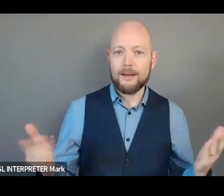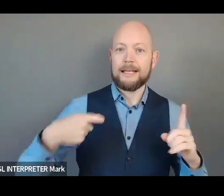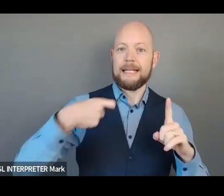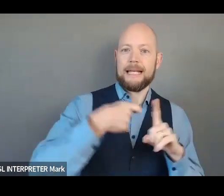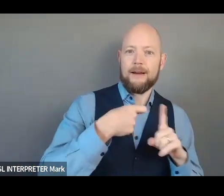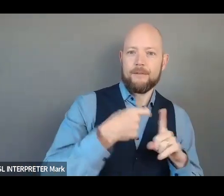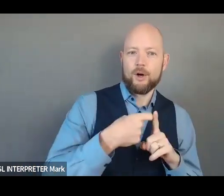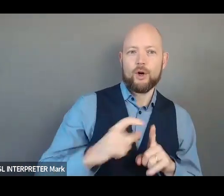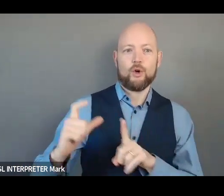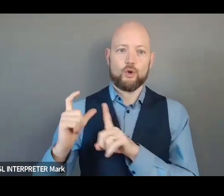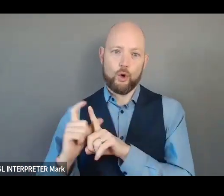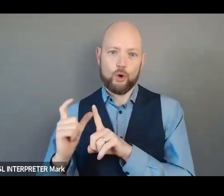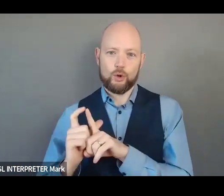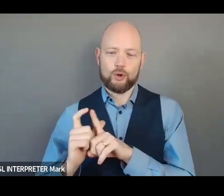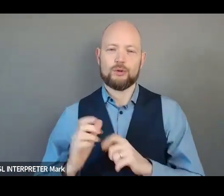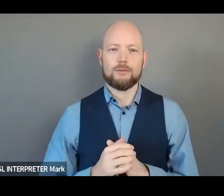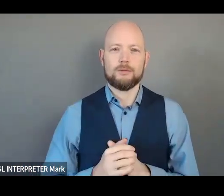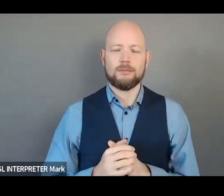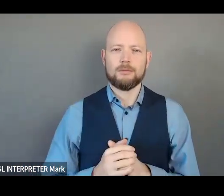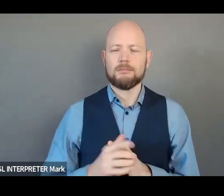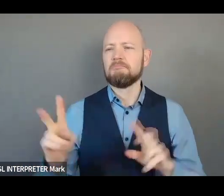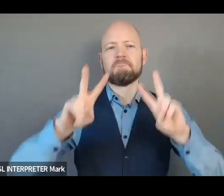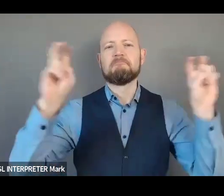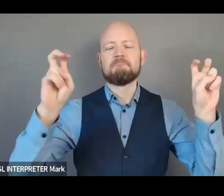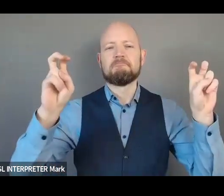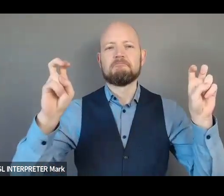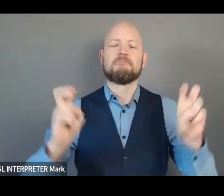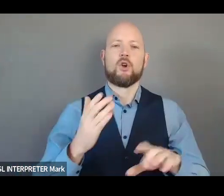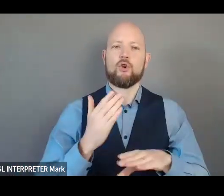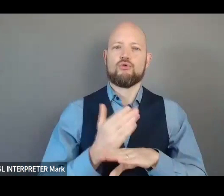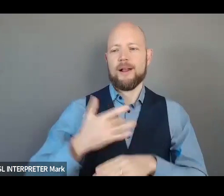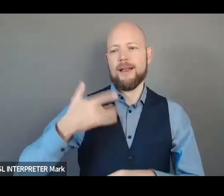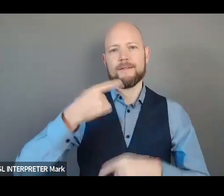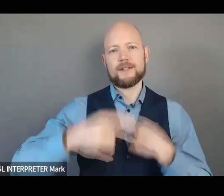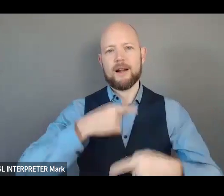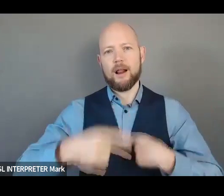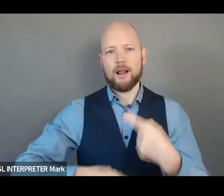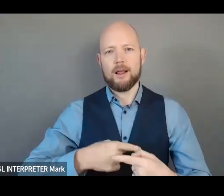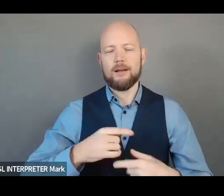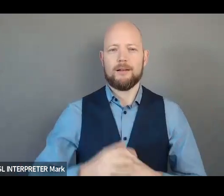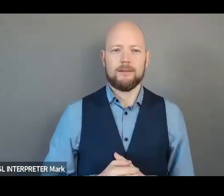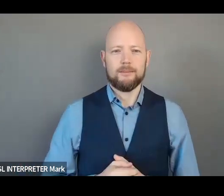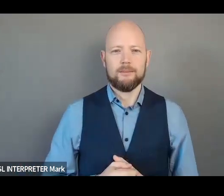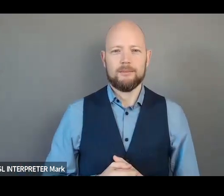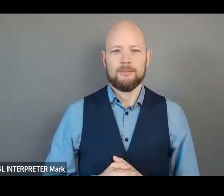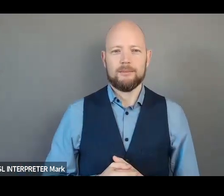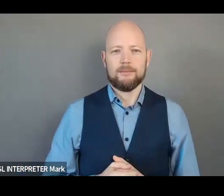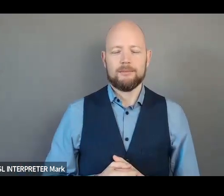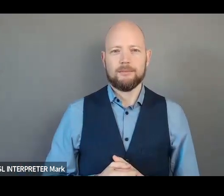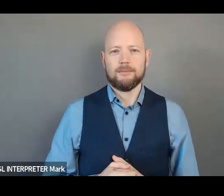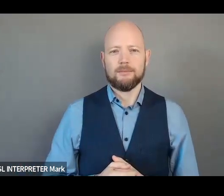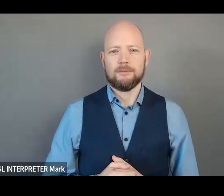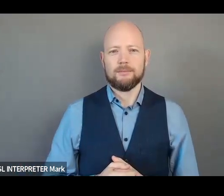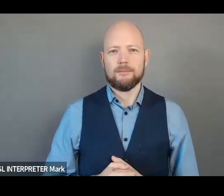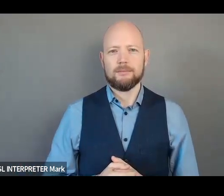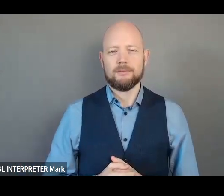in. And we were looking at the career life cycle. And the example we looked at for the relationship between life